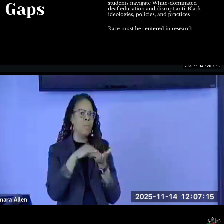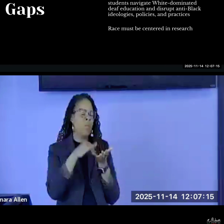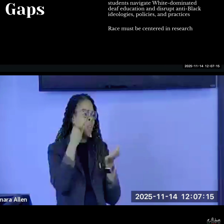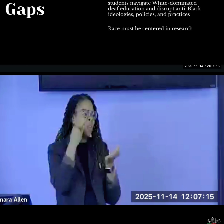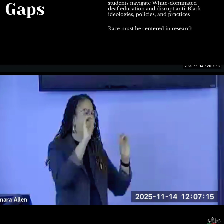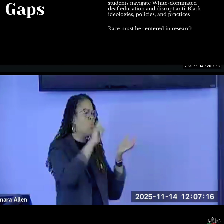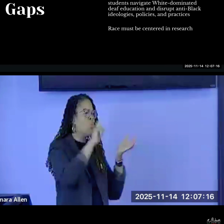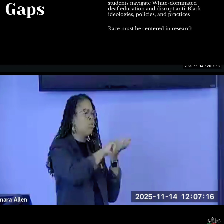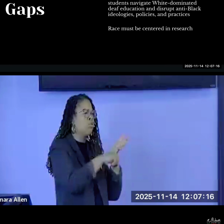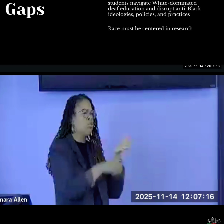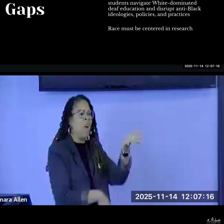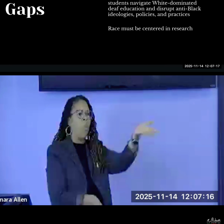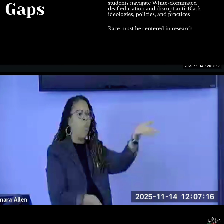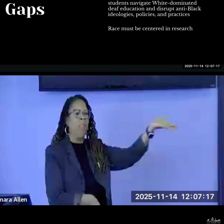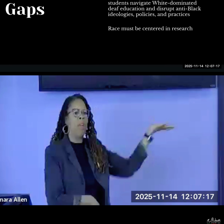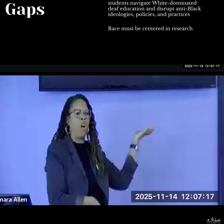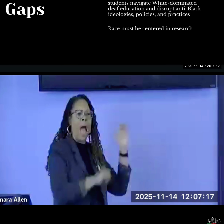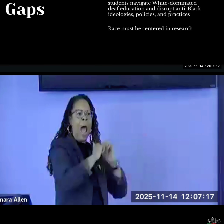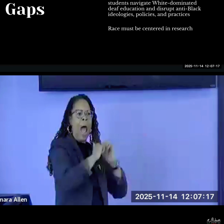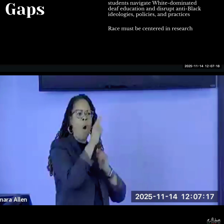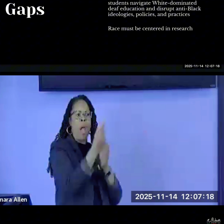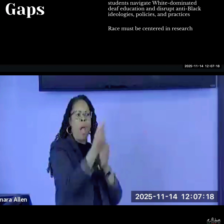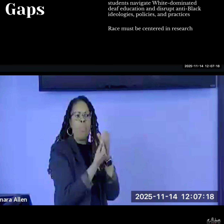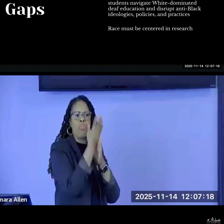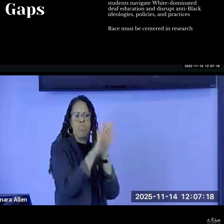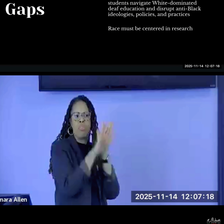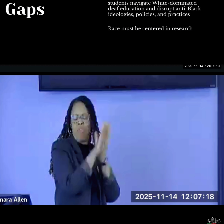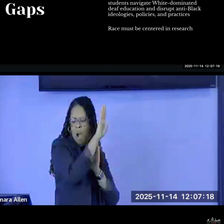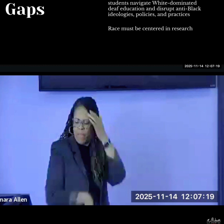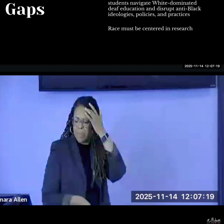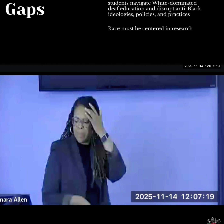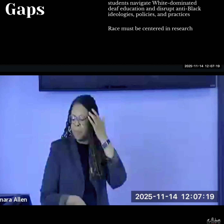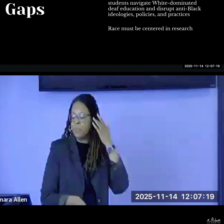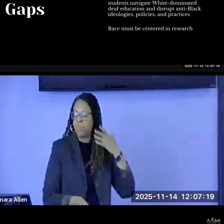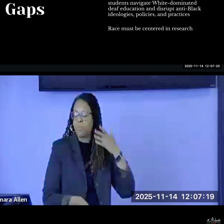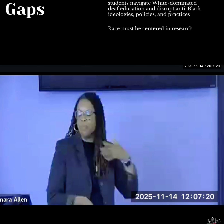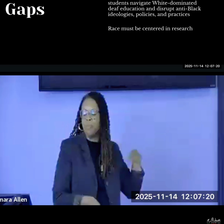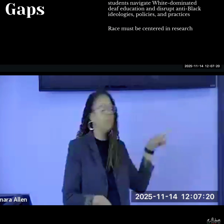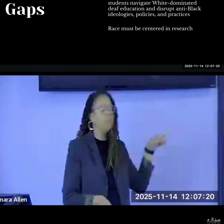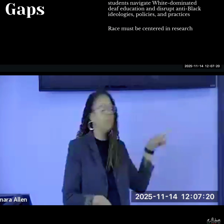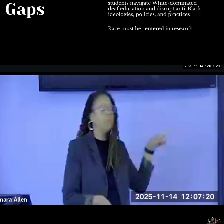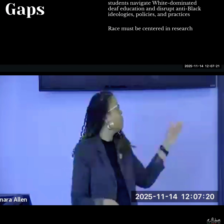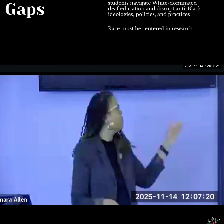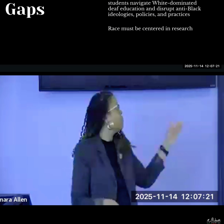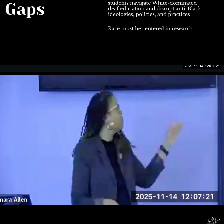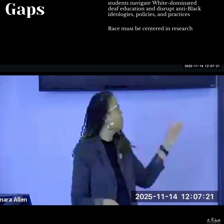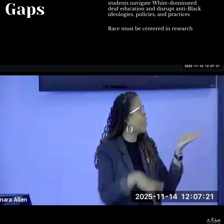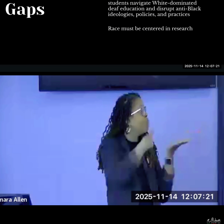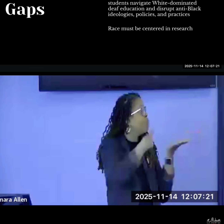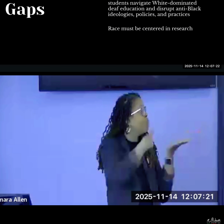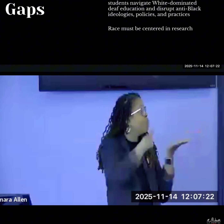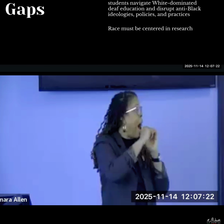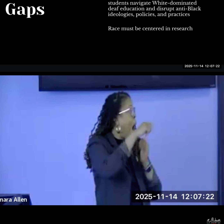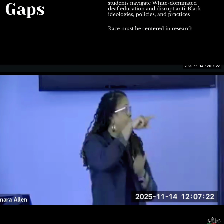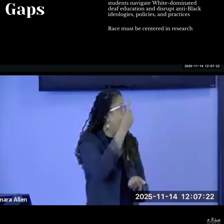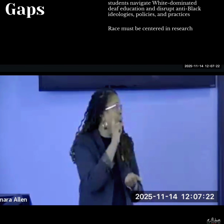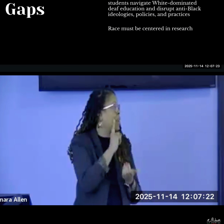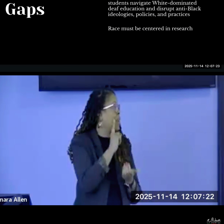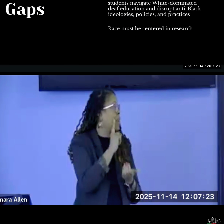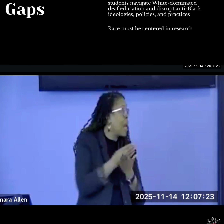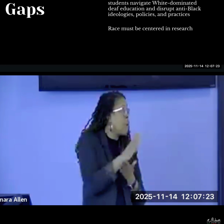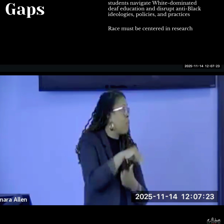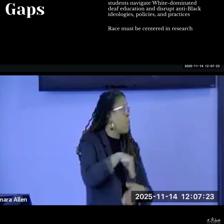And so if we're thinking about how we support Black deaf students, there aren't a lot of research to do so and